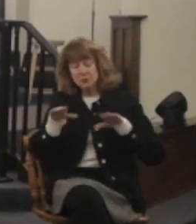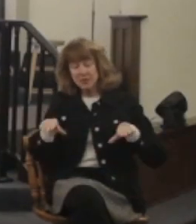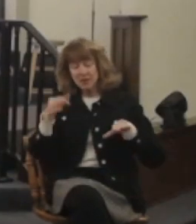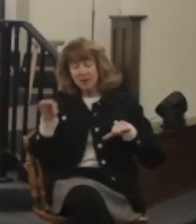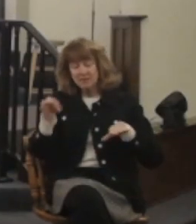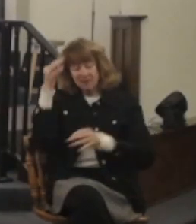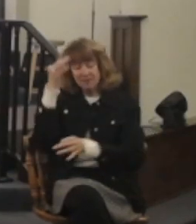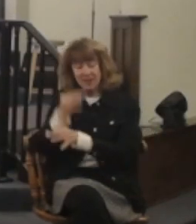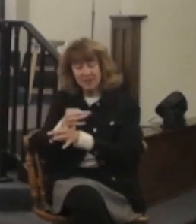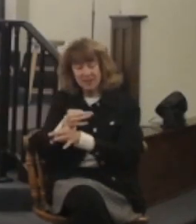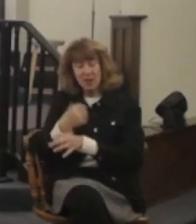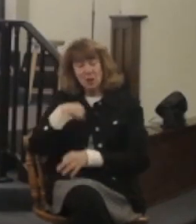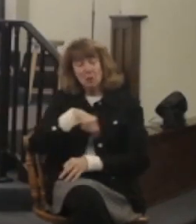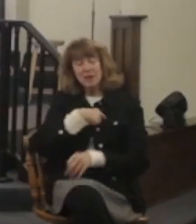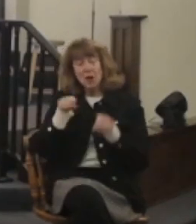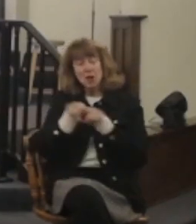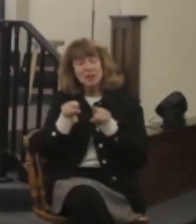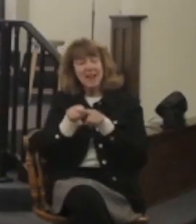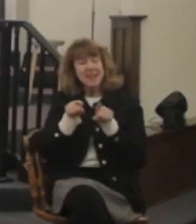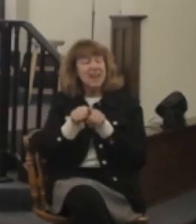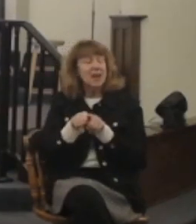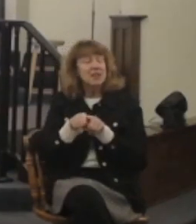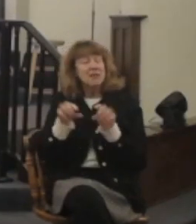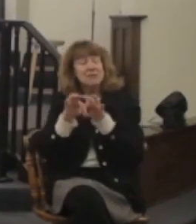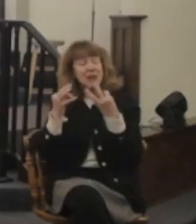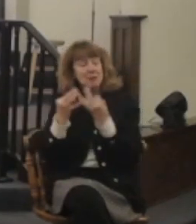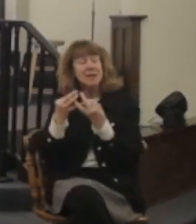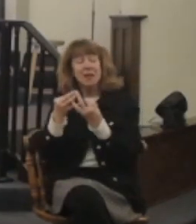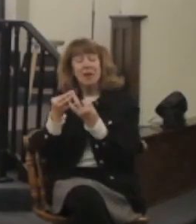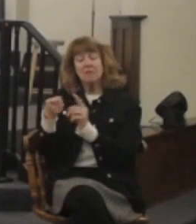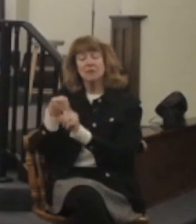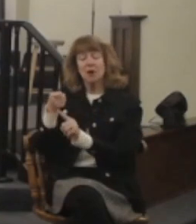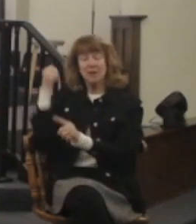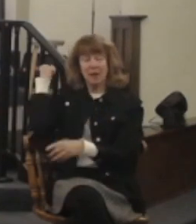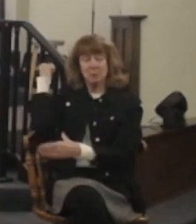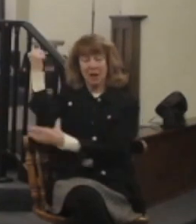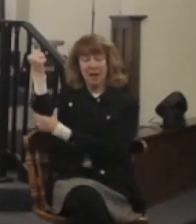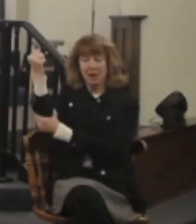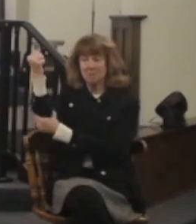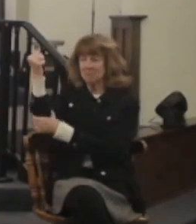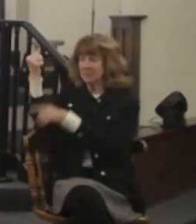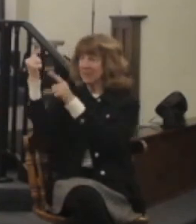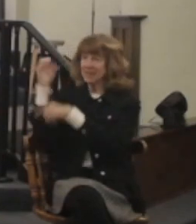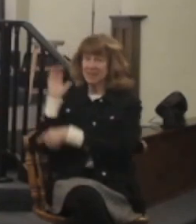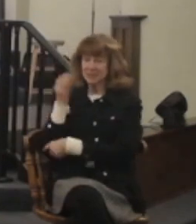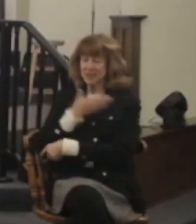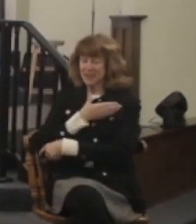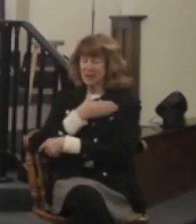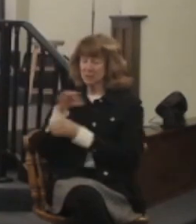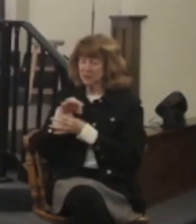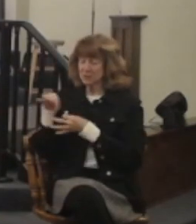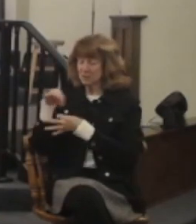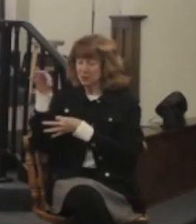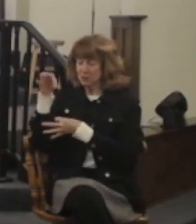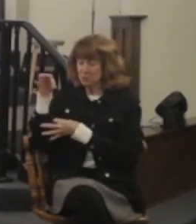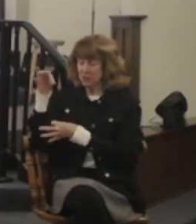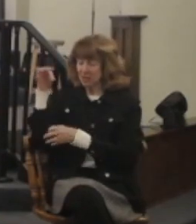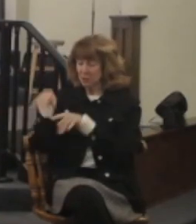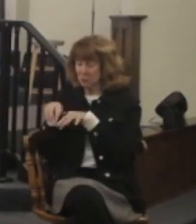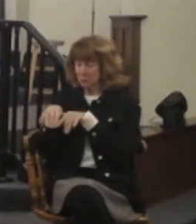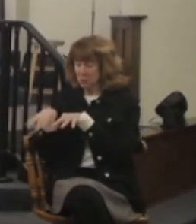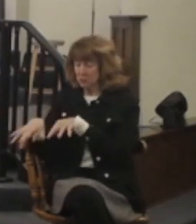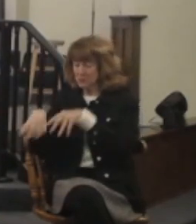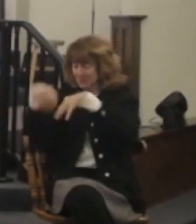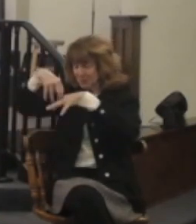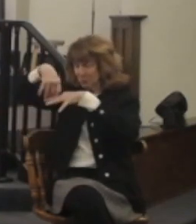Abraham. We're grafted into the nation of Israel. So our spiritual earthly father,